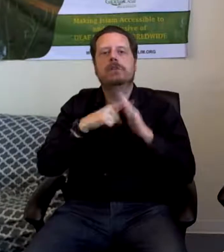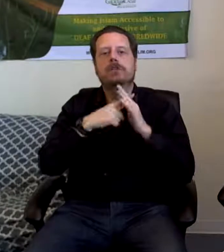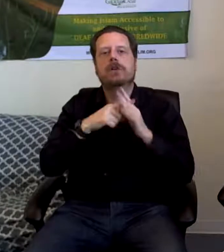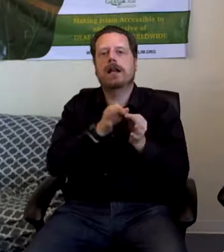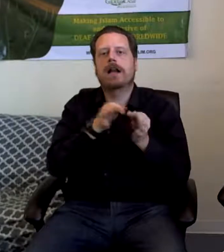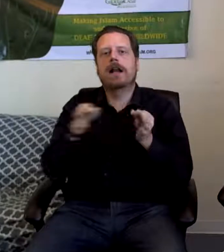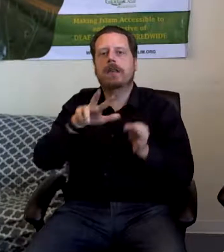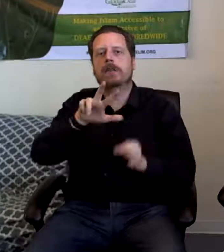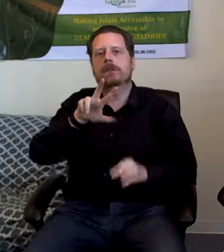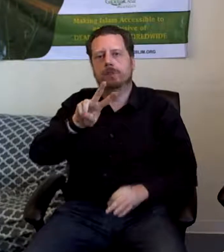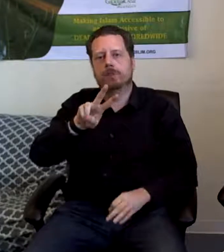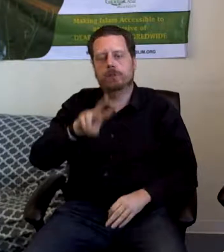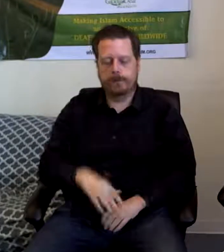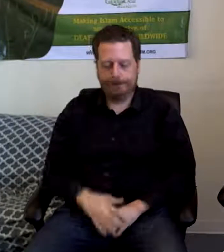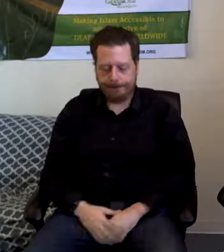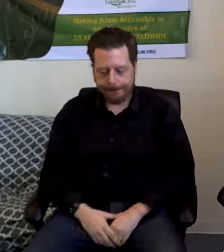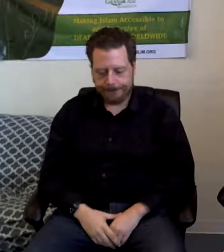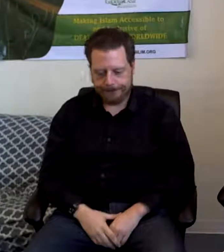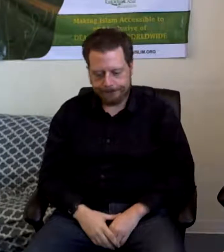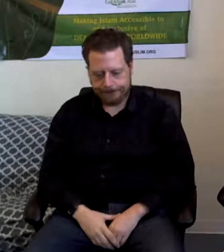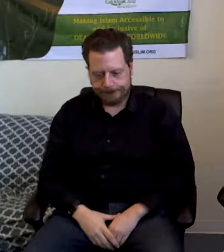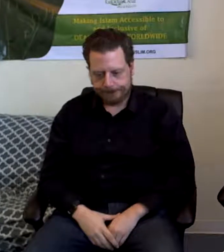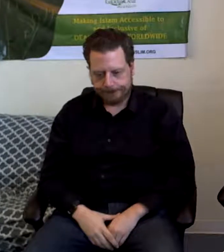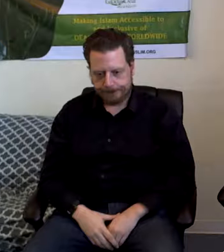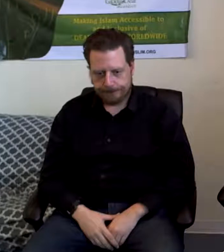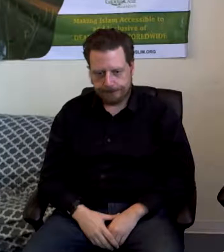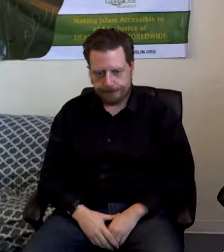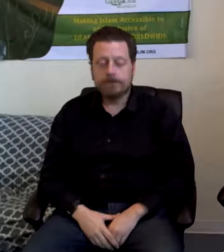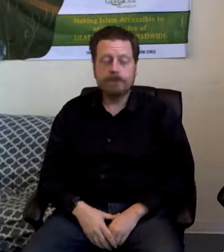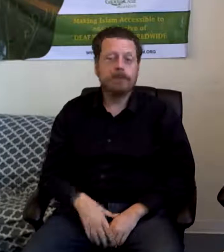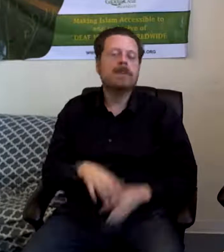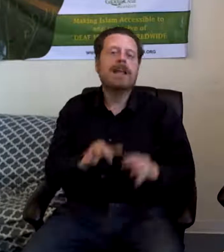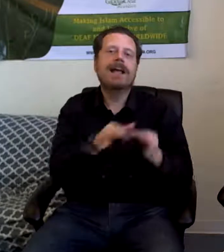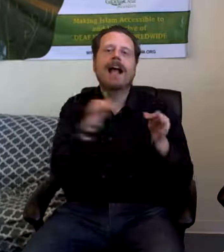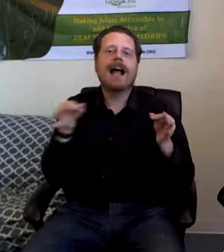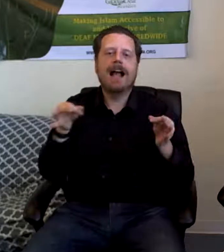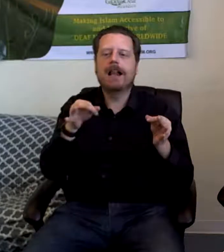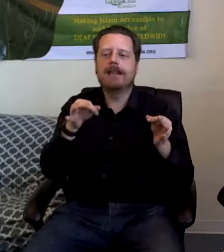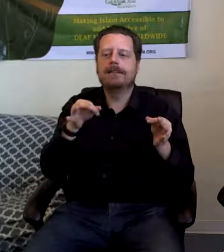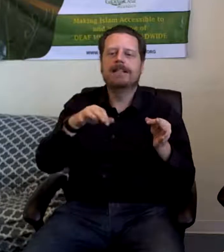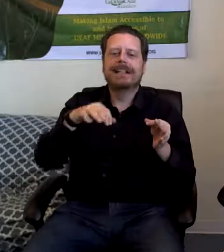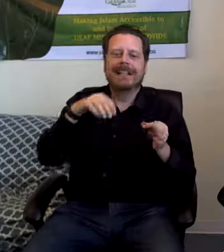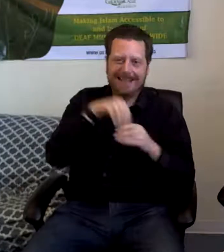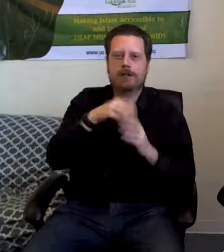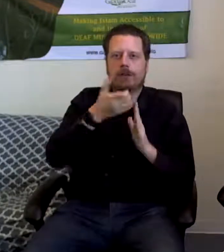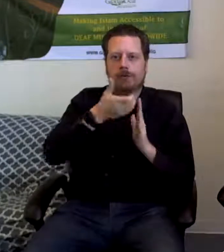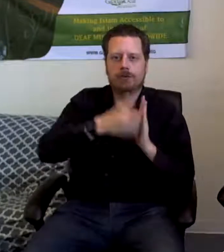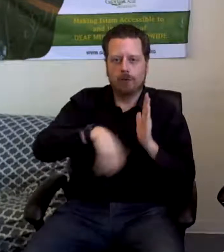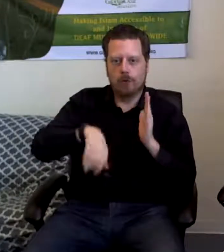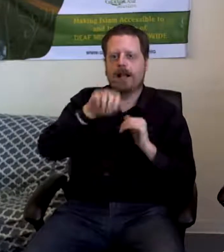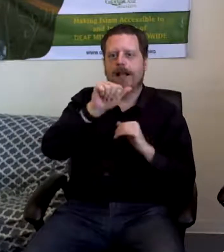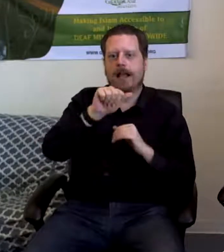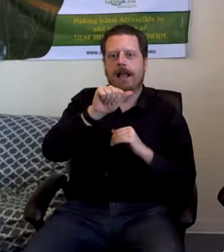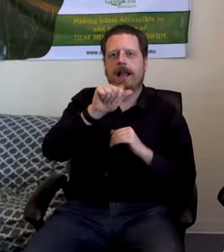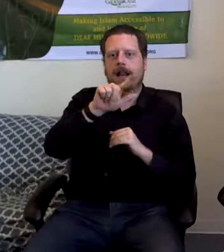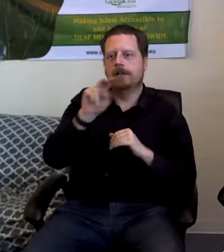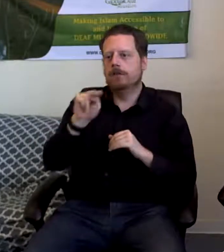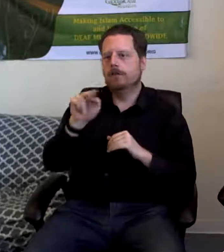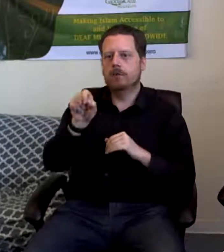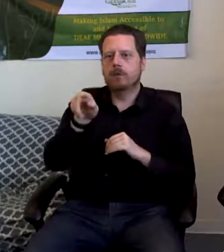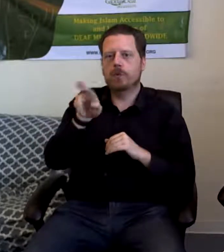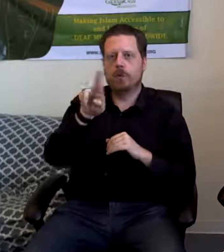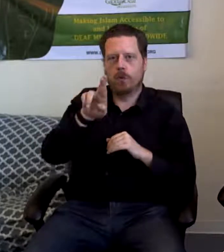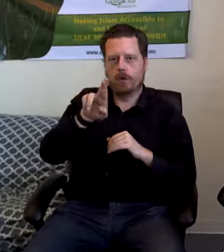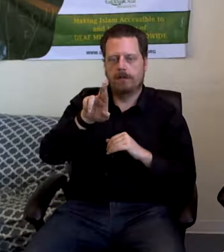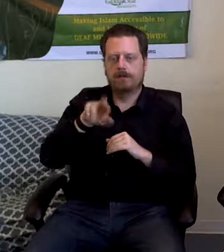number 32 because the ayat in Surah An-Noor, ayat AY